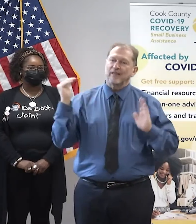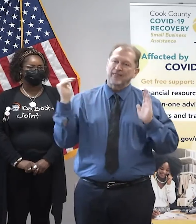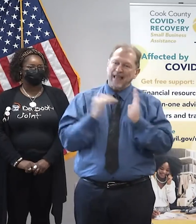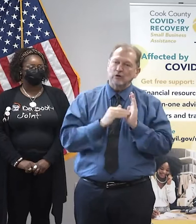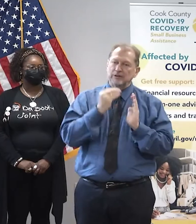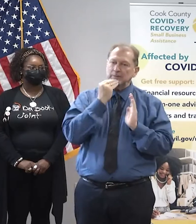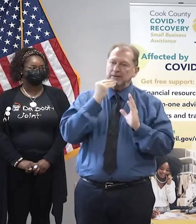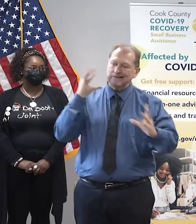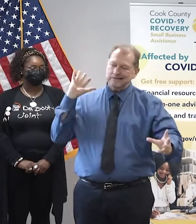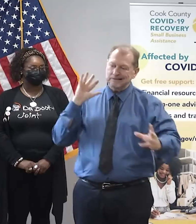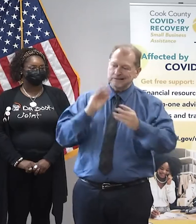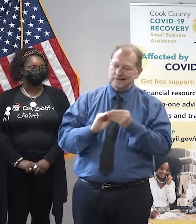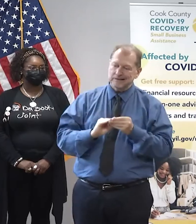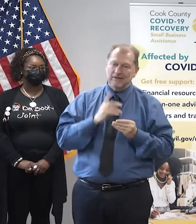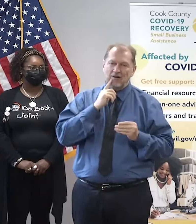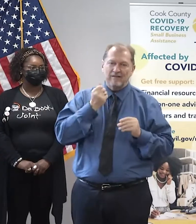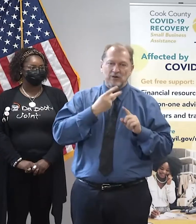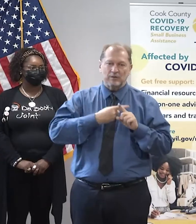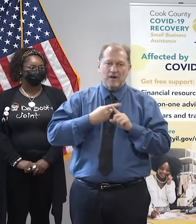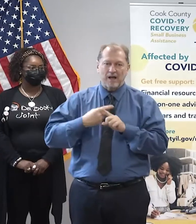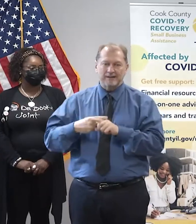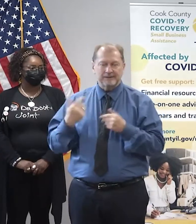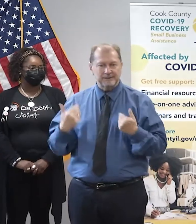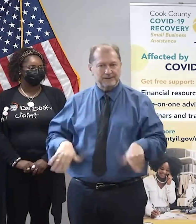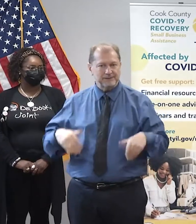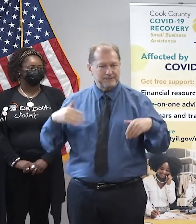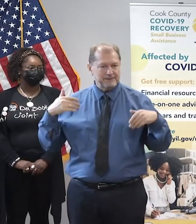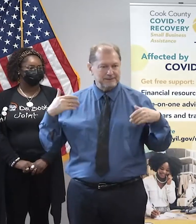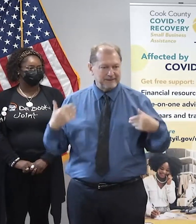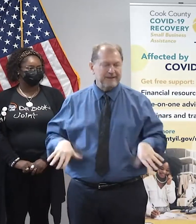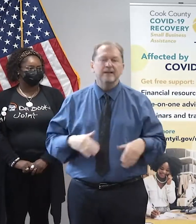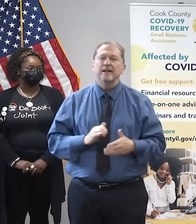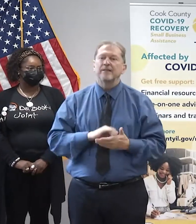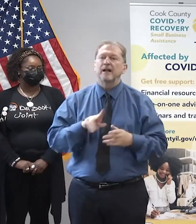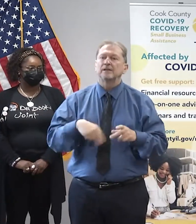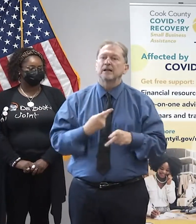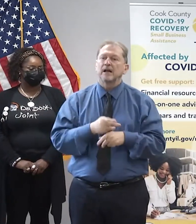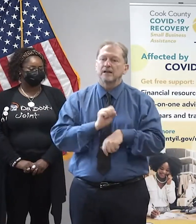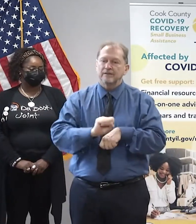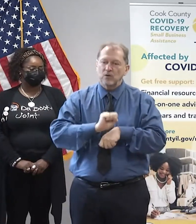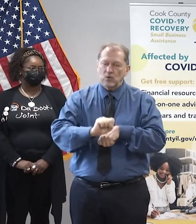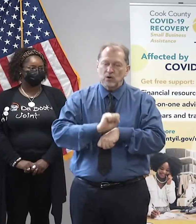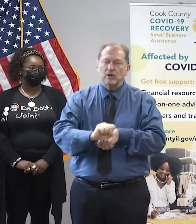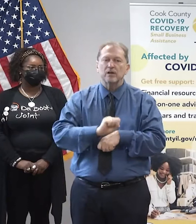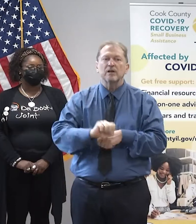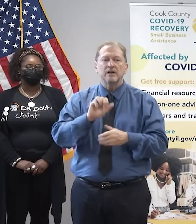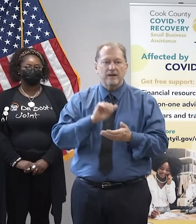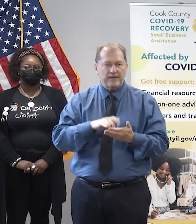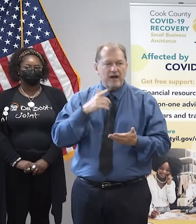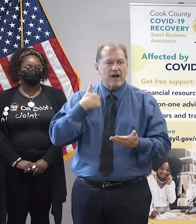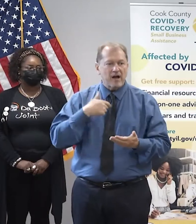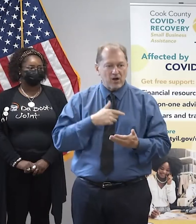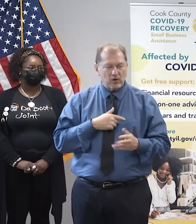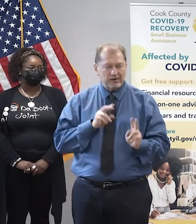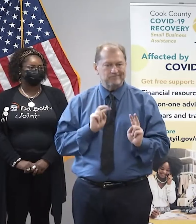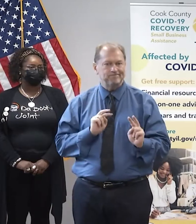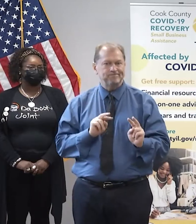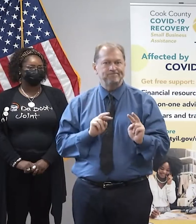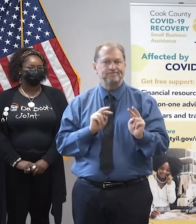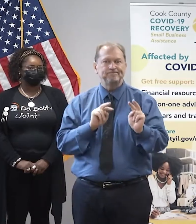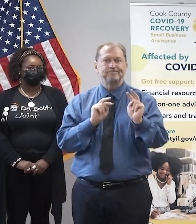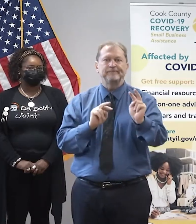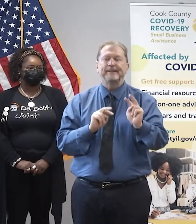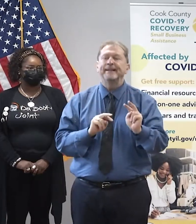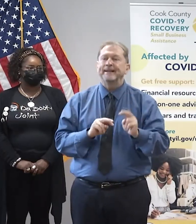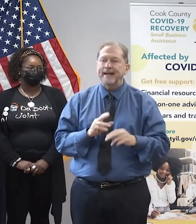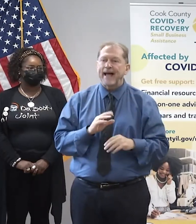from a few months, right? This is the type of work that we look forward and that it's